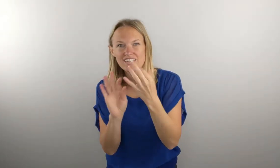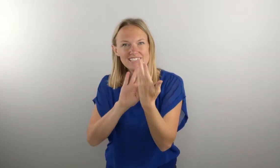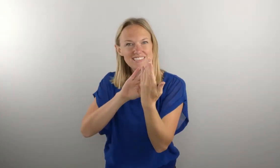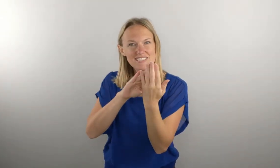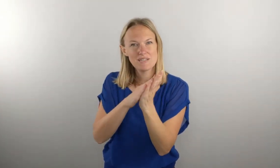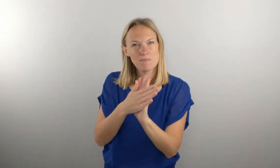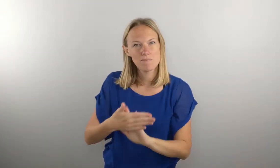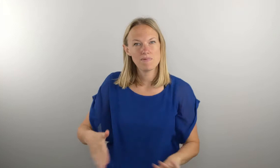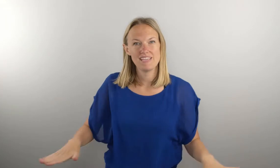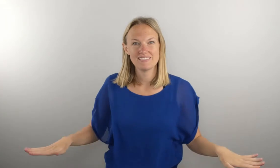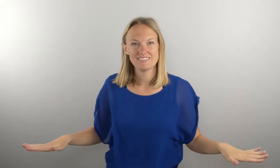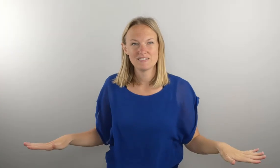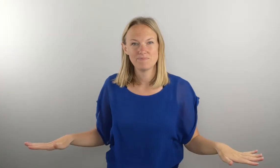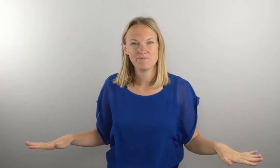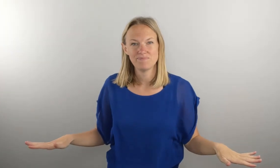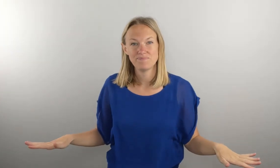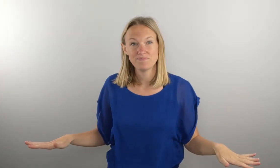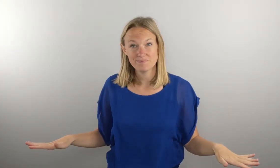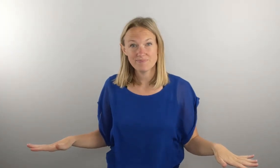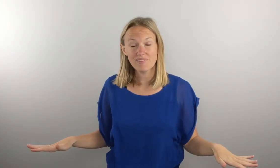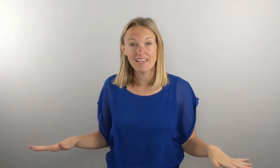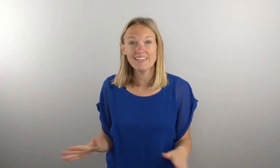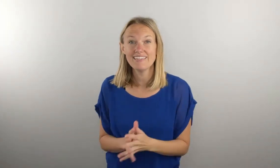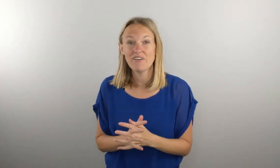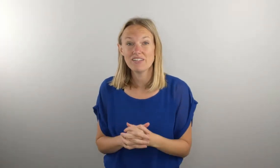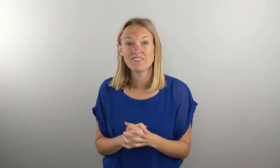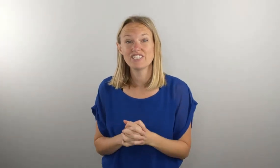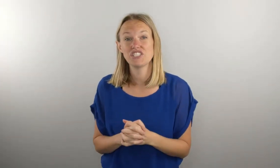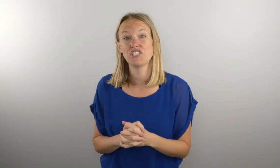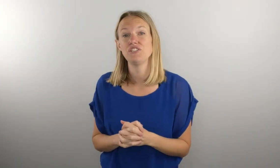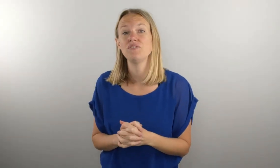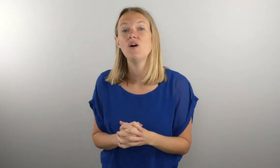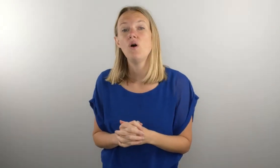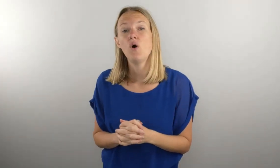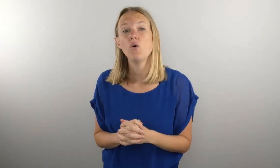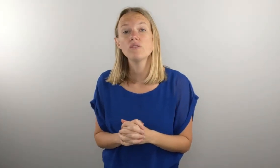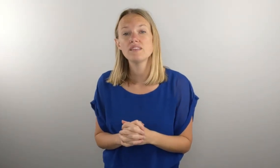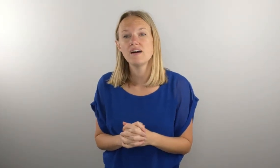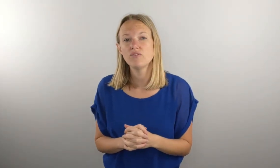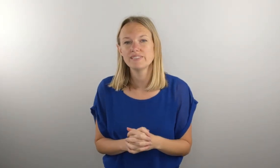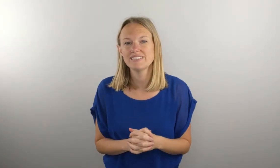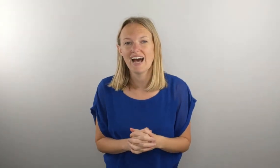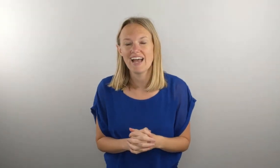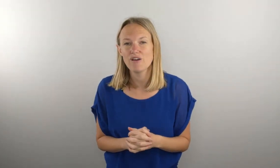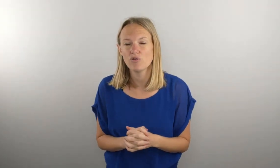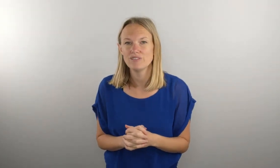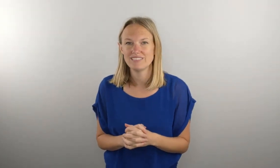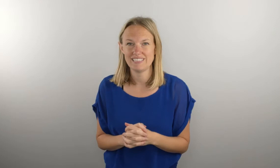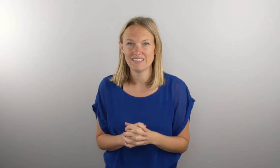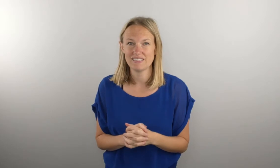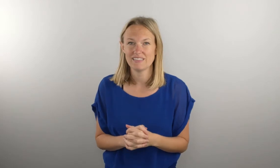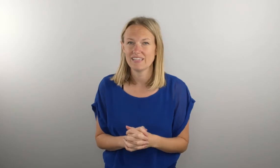perfect peace. Okay, now on to verse 2. Oh, the loved ones I hold dear,